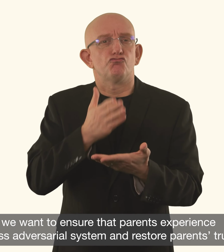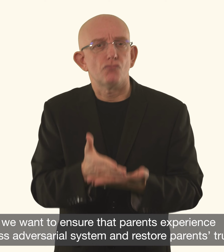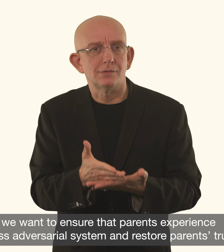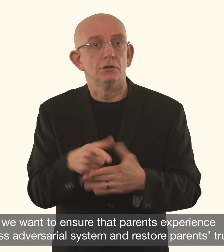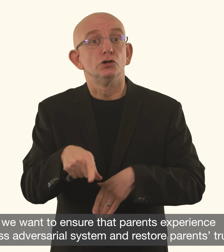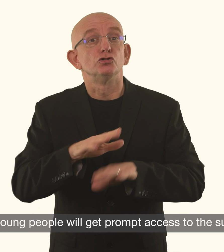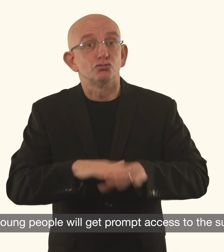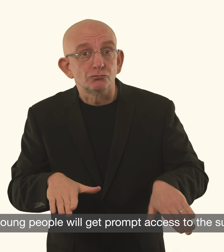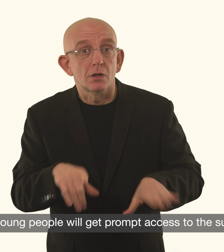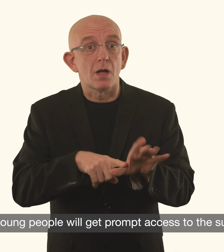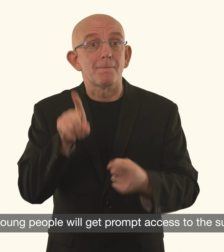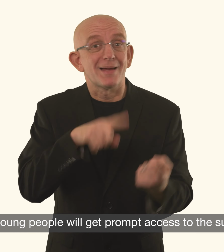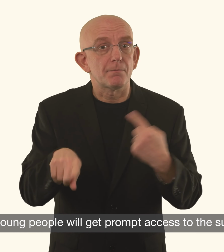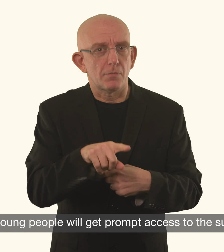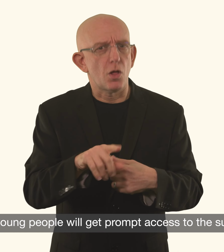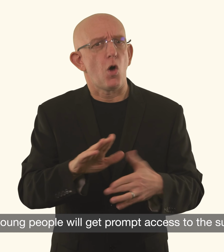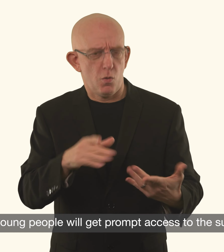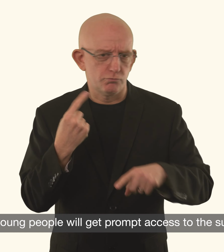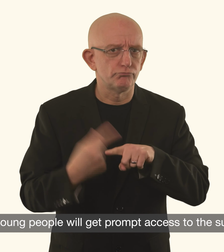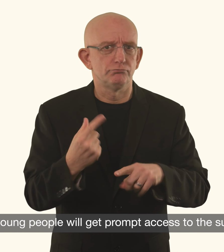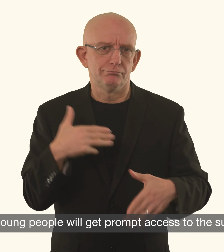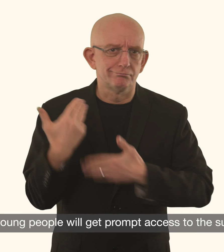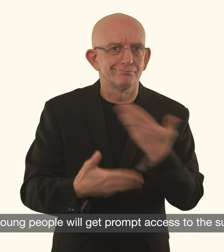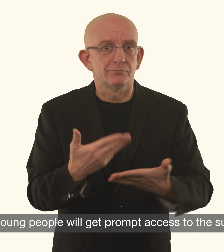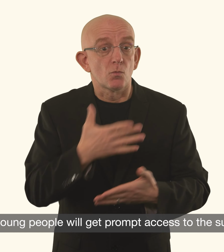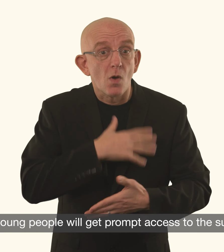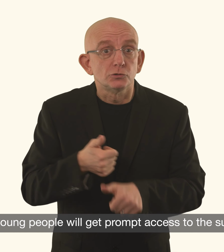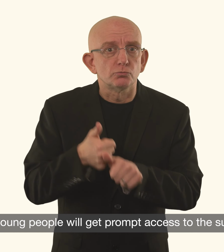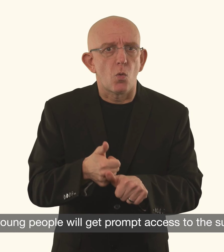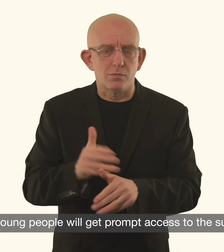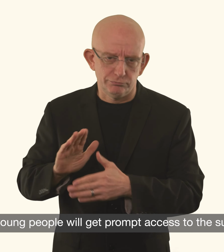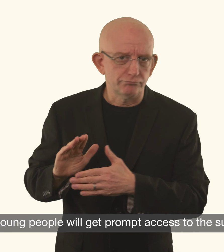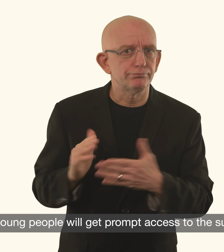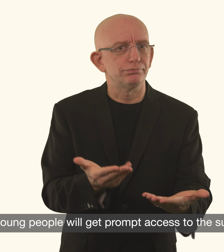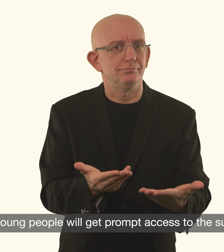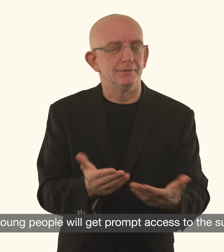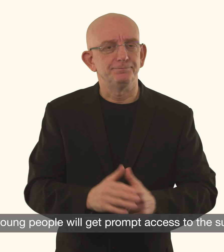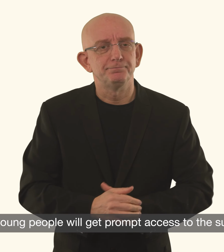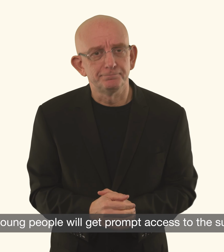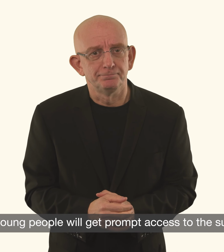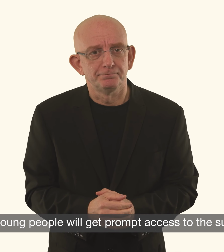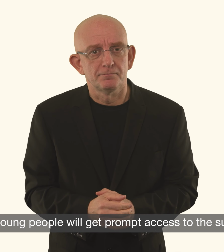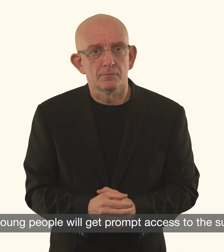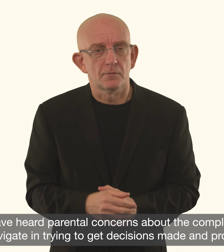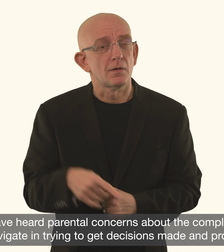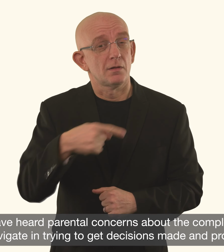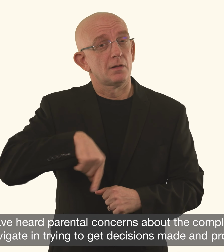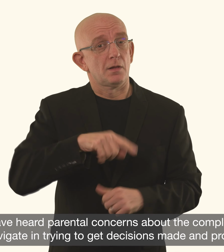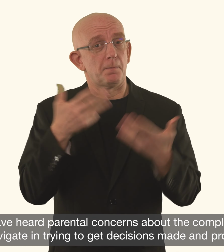trust that children and young people will get prompt access to the support they need. We have heard